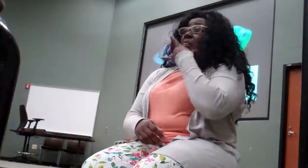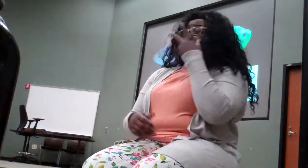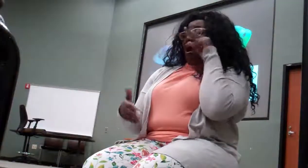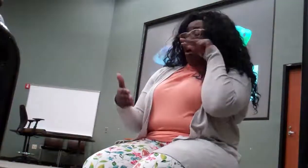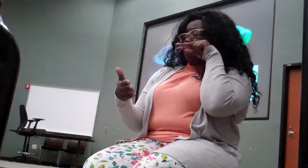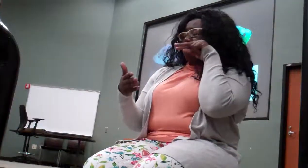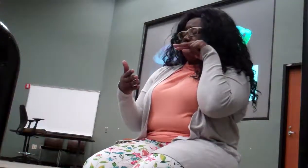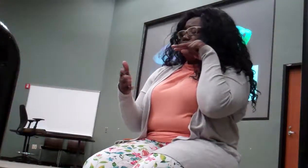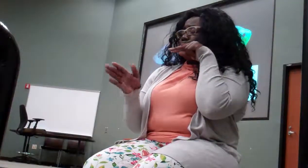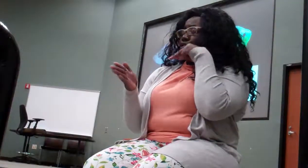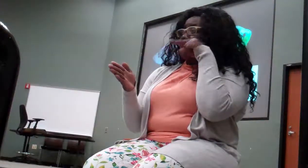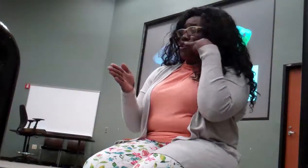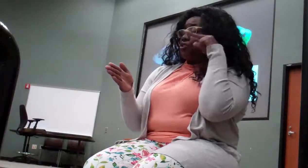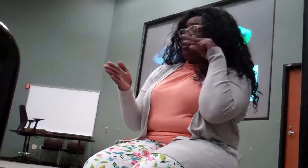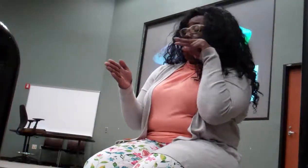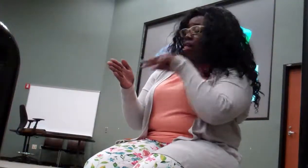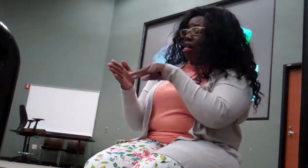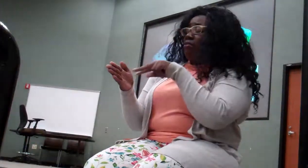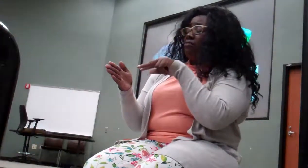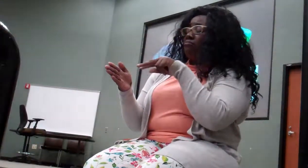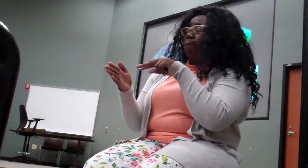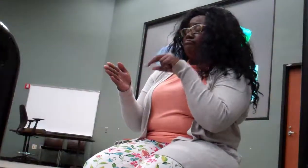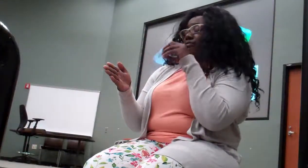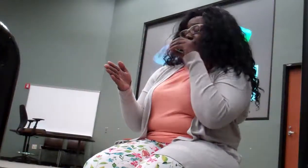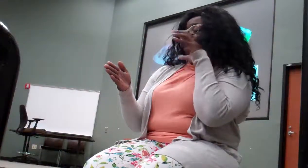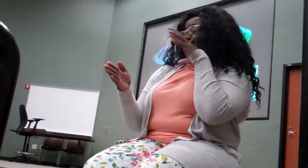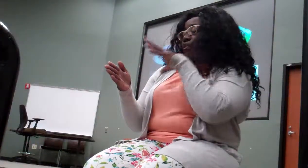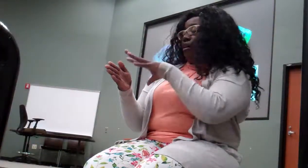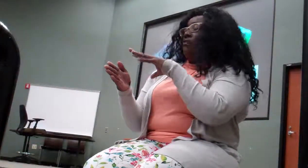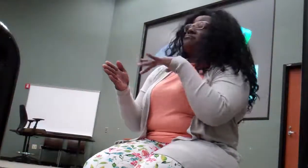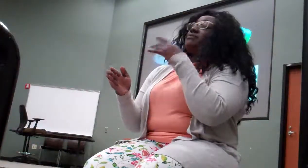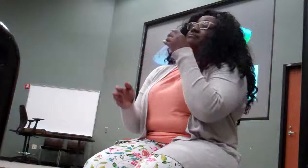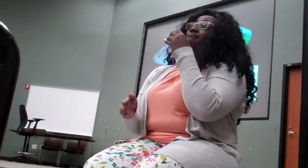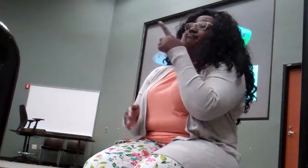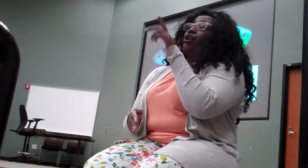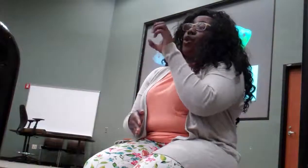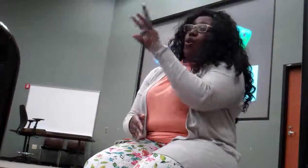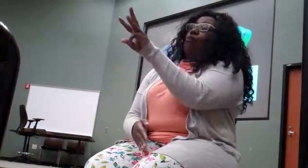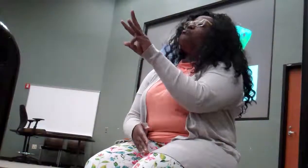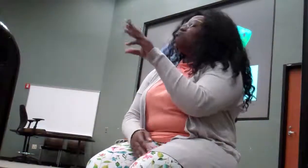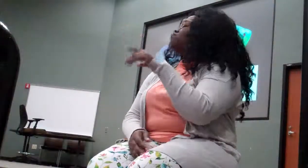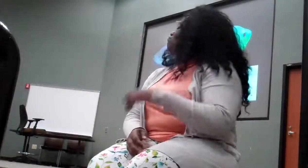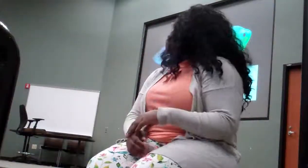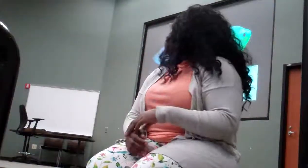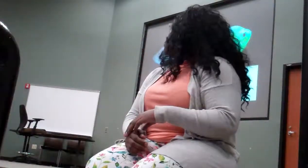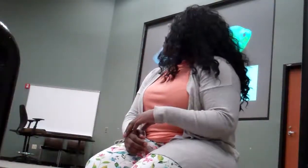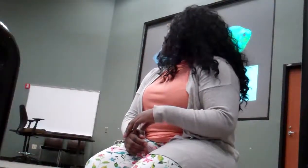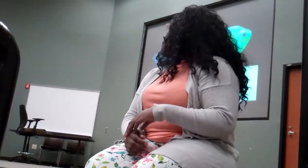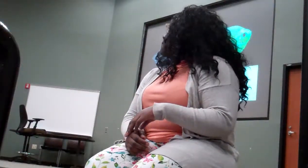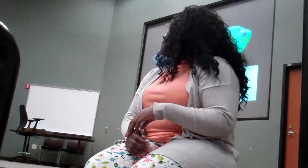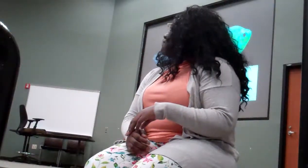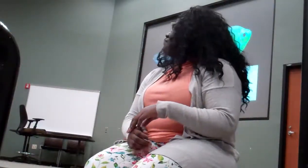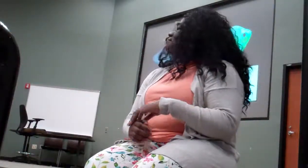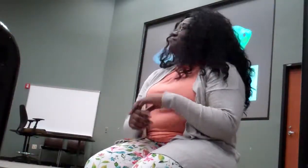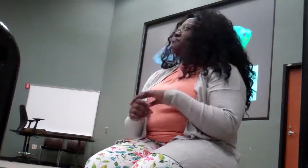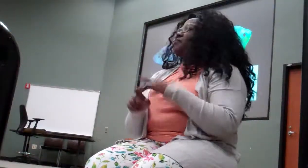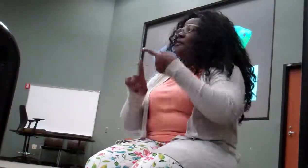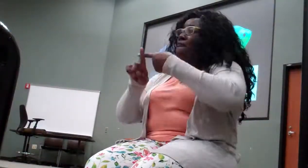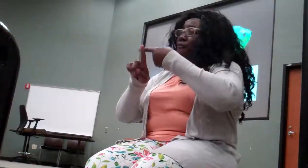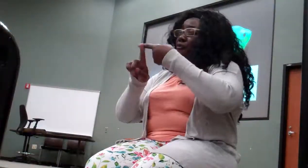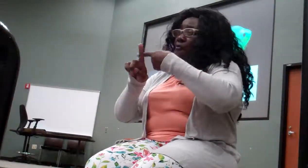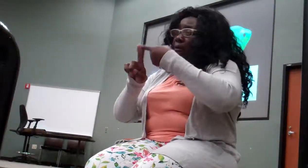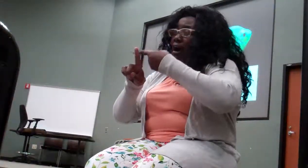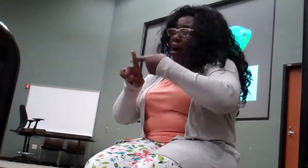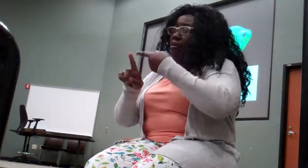course, it's paint put into a fish, and it doesn't last very long. So you have these fish swimming around in a tank, and after a few months, the paint